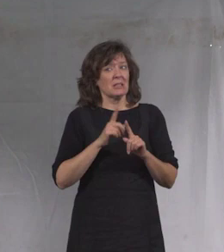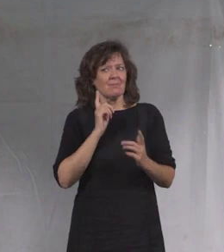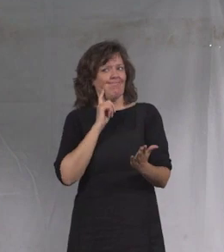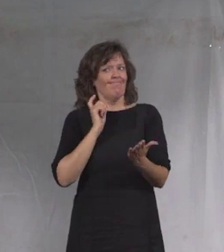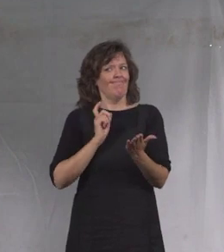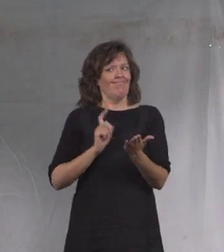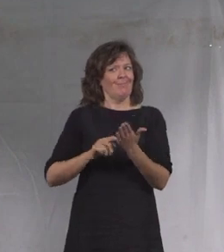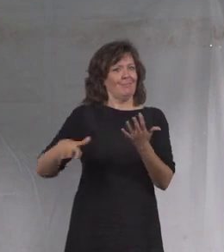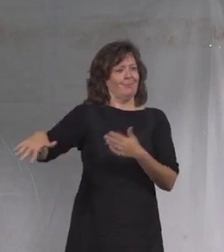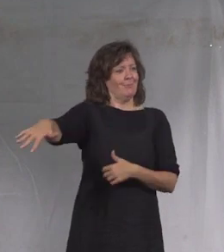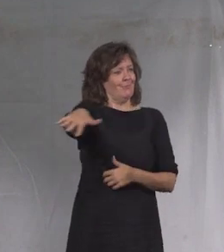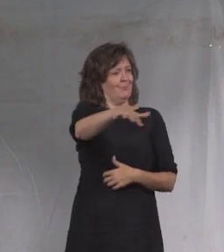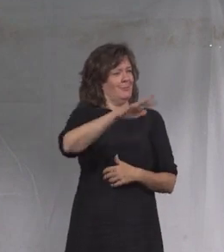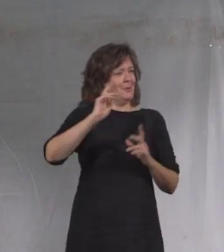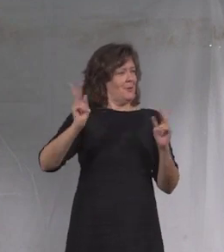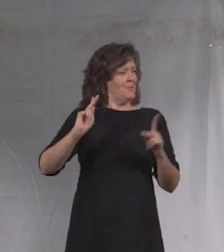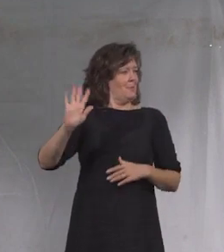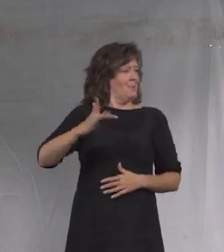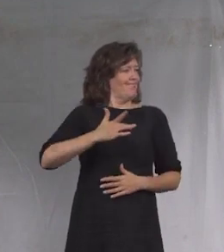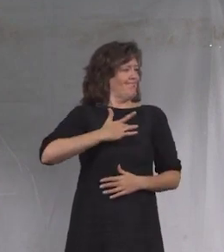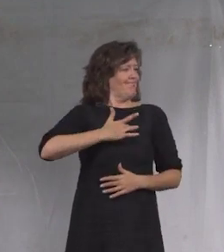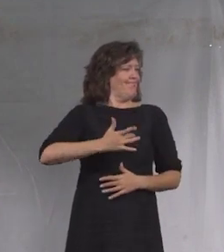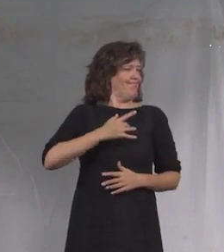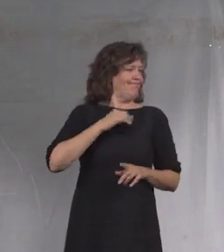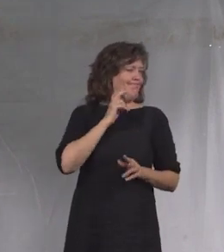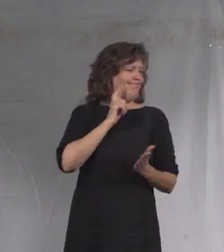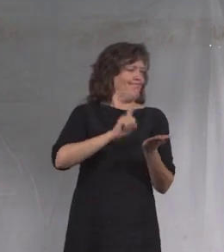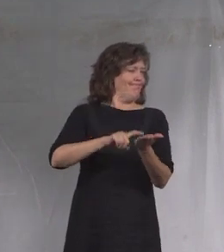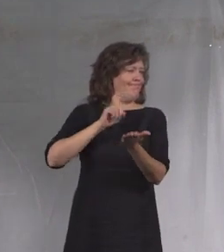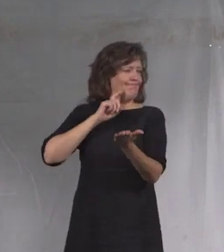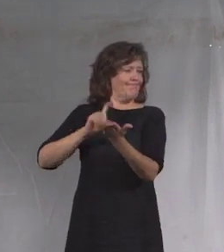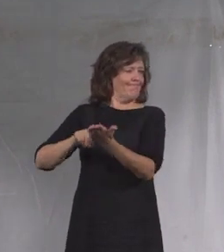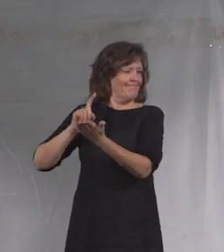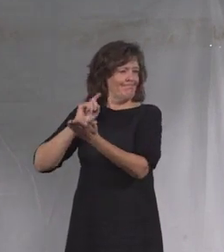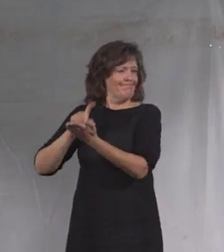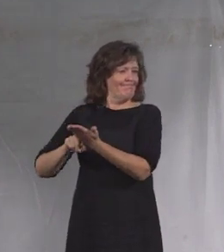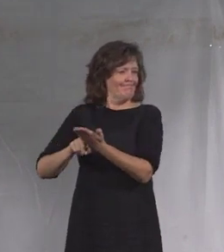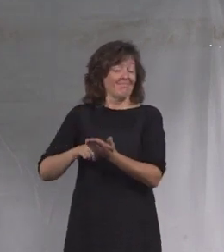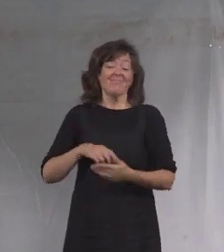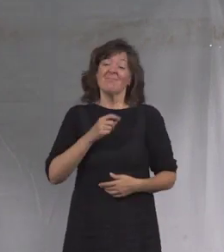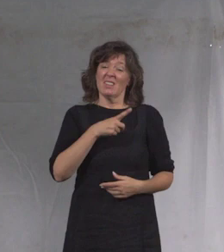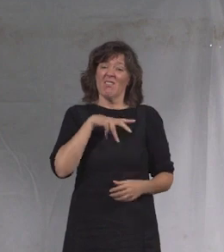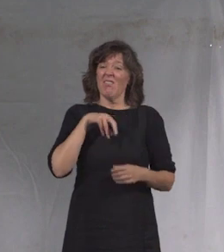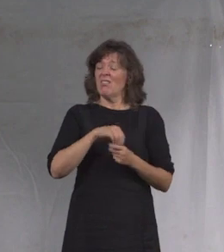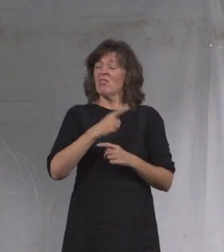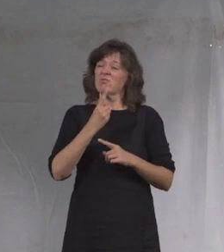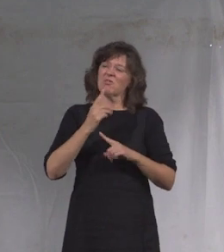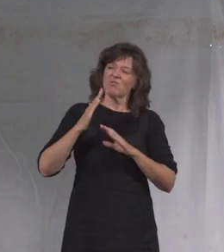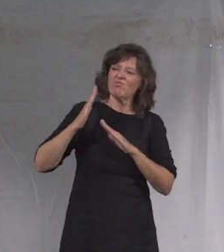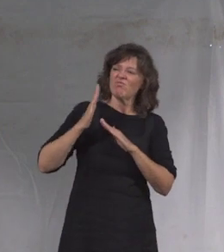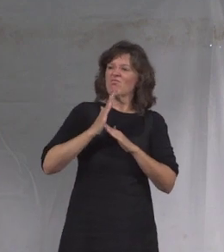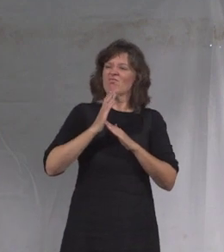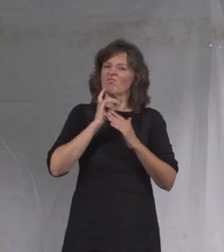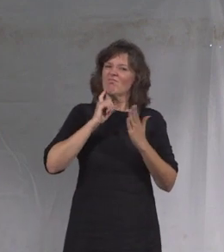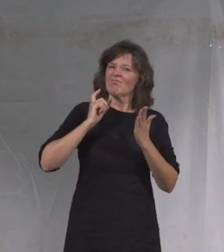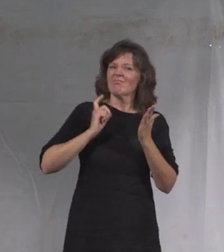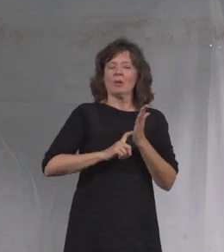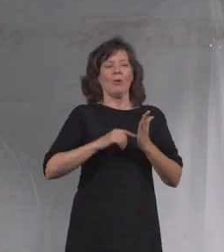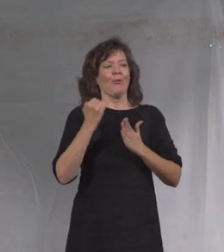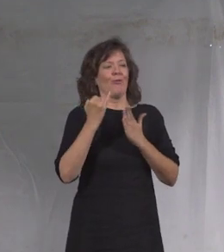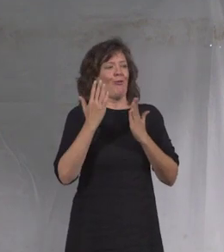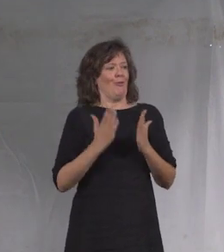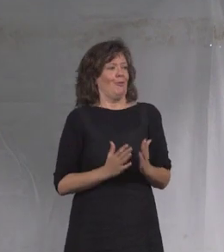places him in the line of superior and notable artists who know how to craft the great